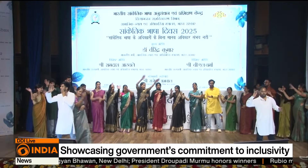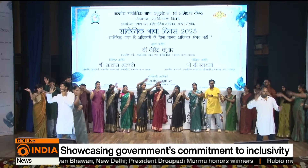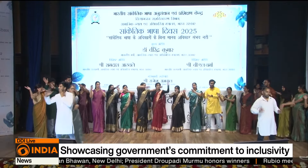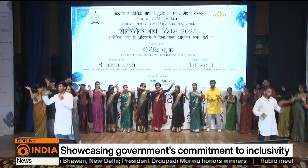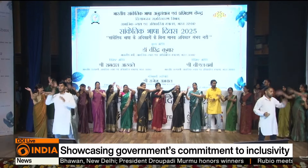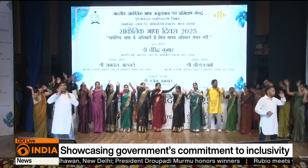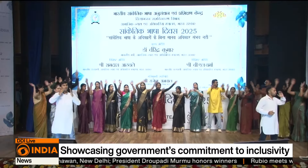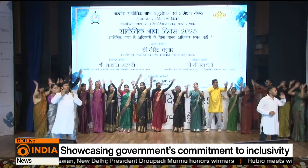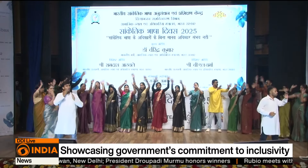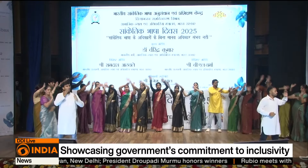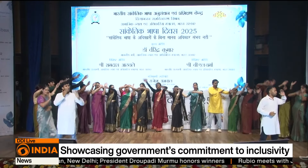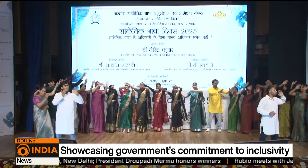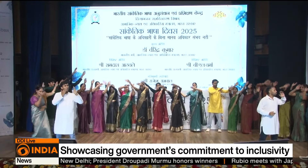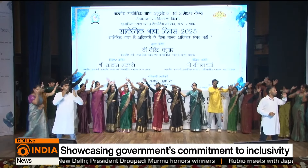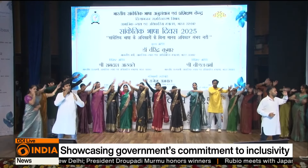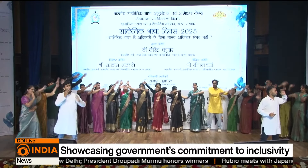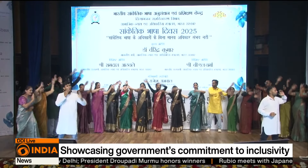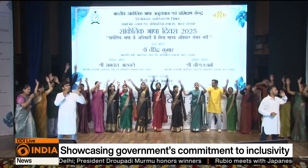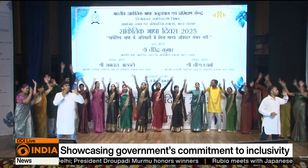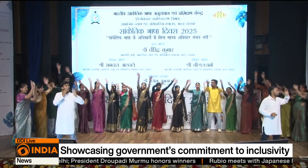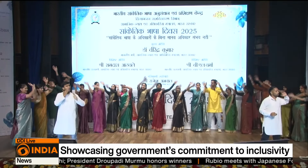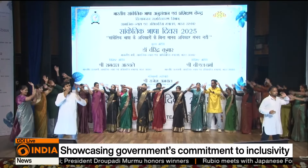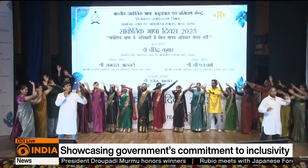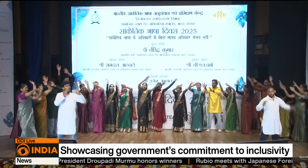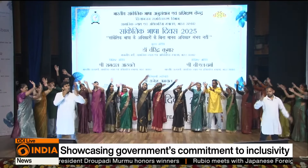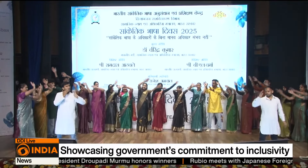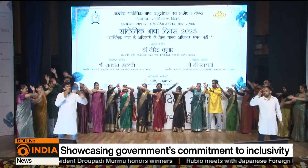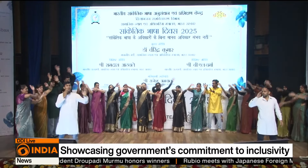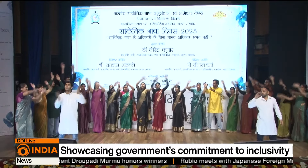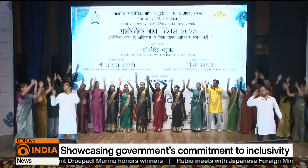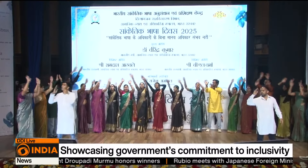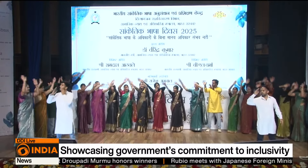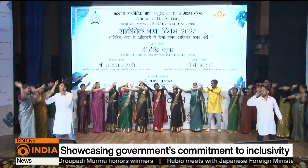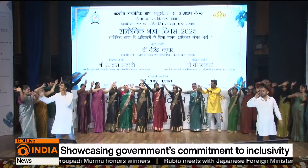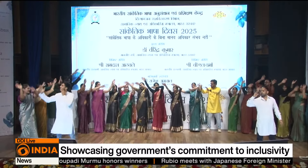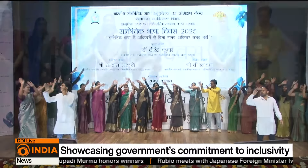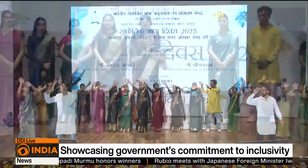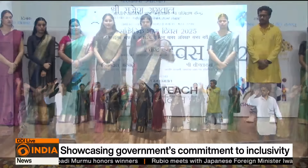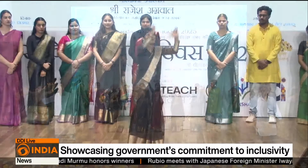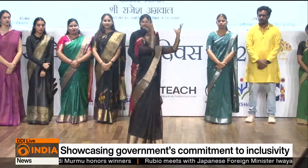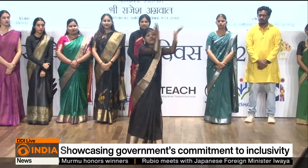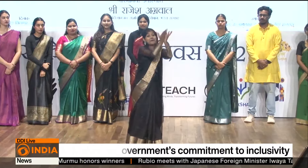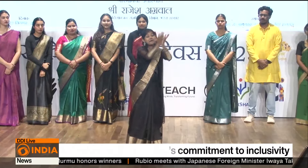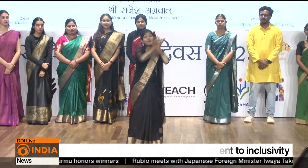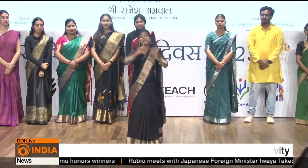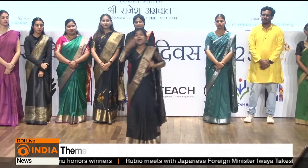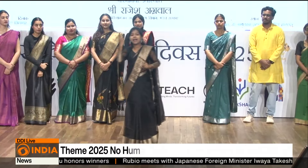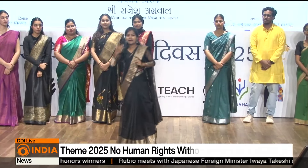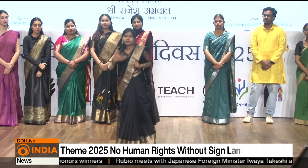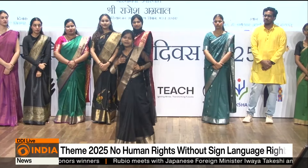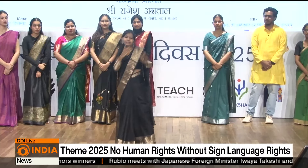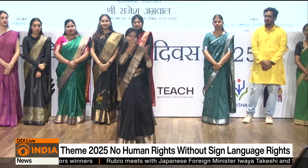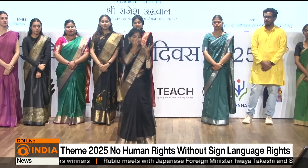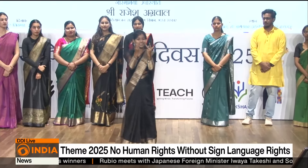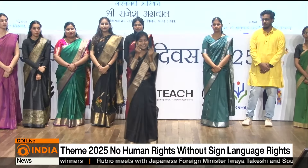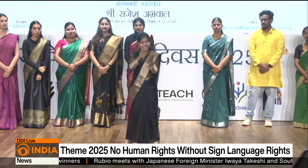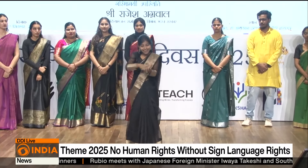year's celebration was No Human Rights Without Sign Language Rights.